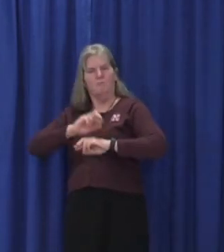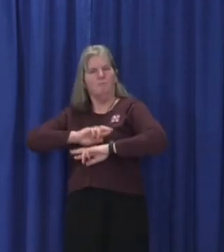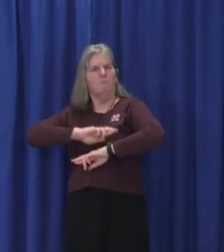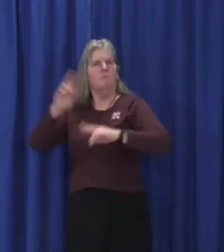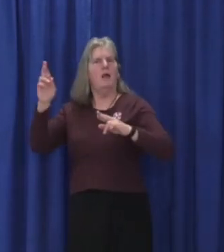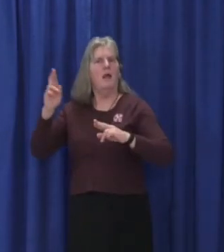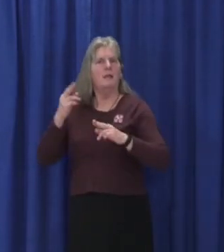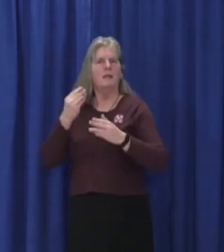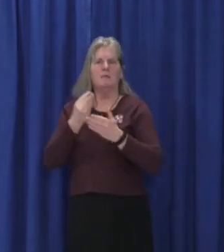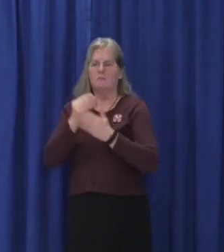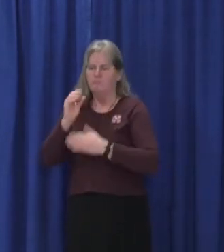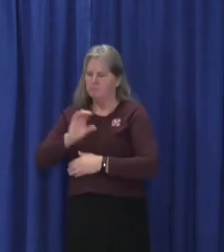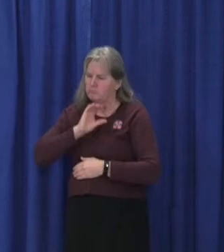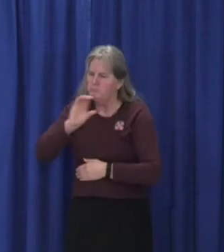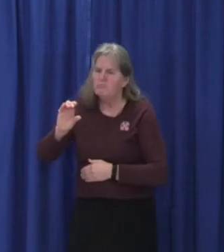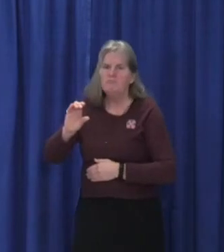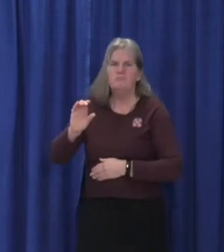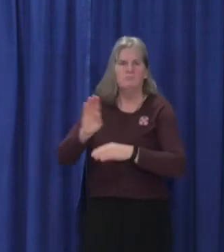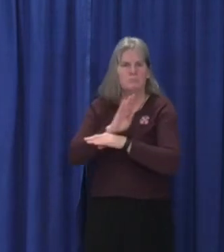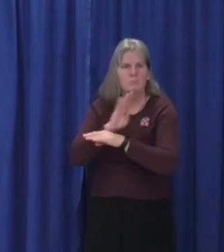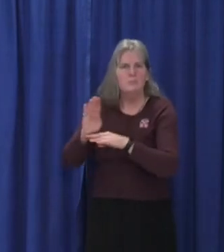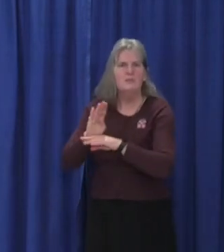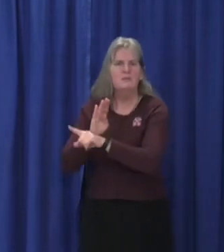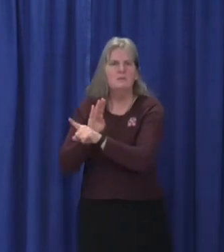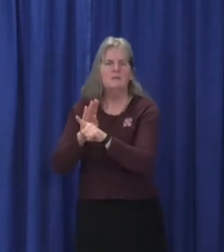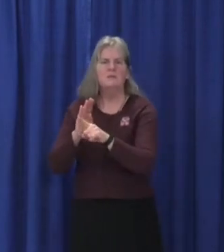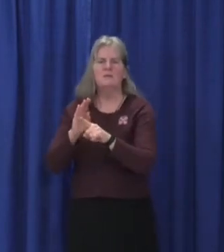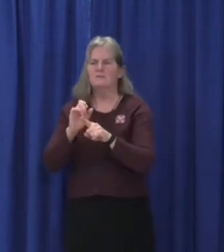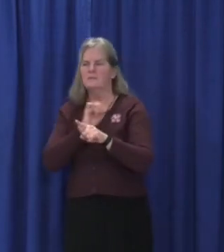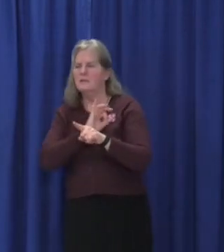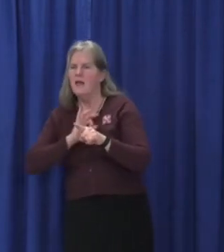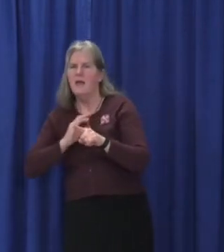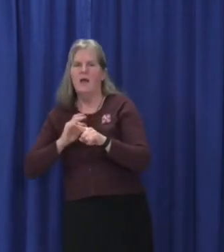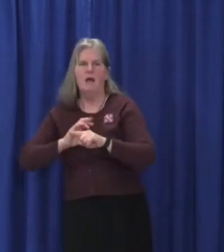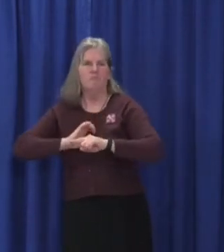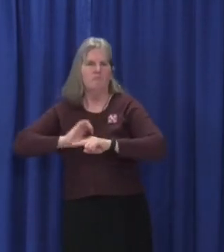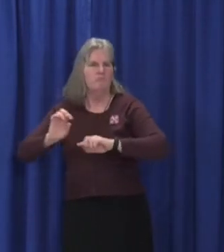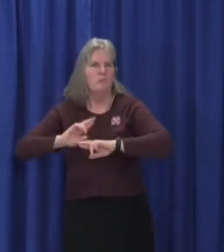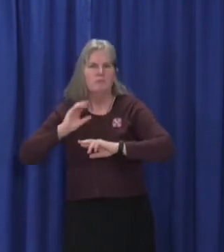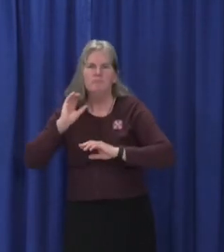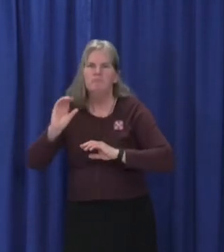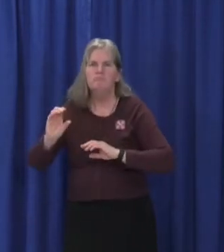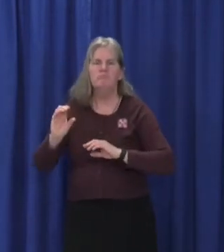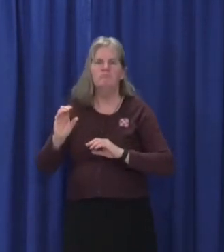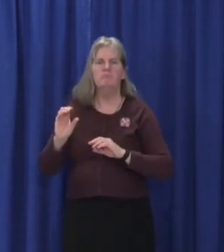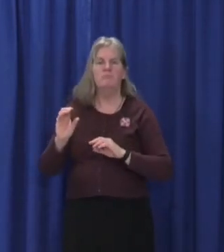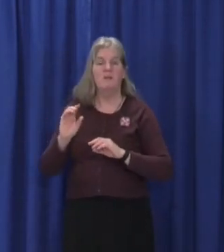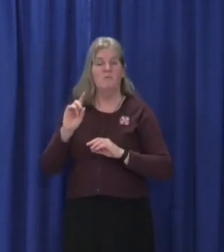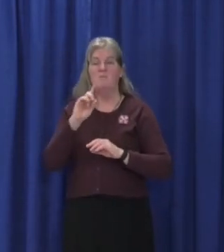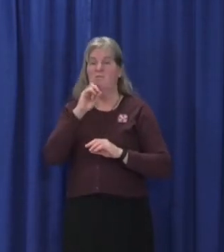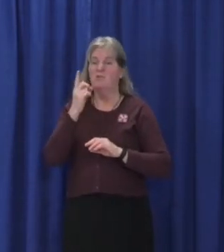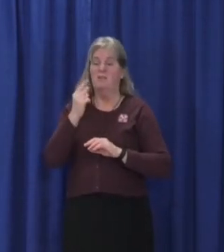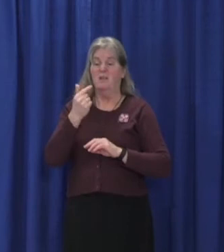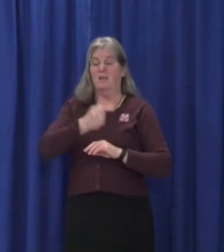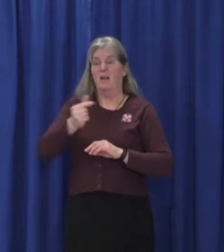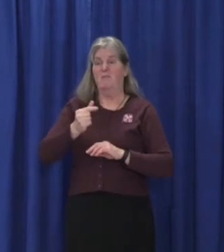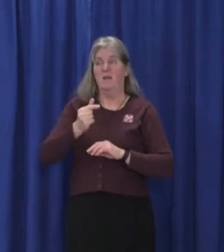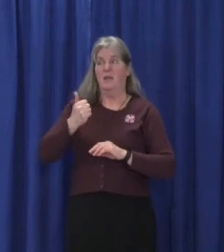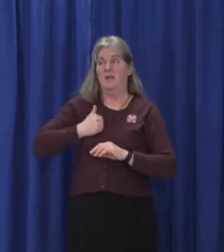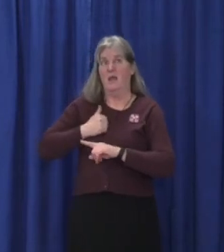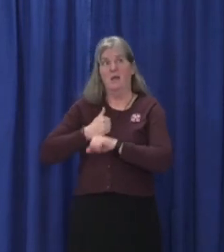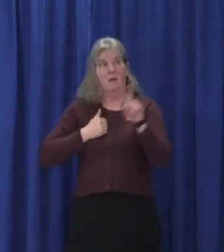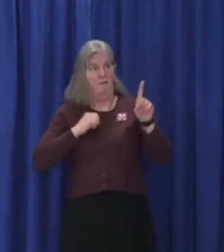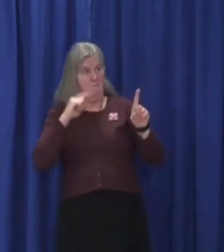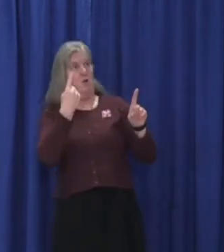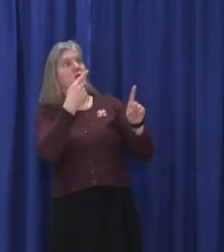provide the financial support necessary for businesses and employees. We were one of the first governments in Canada to launch